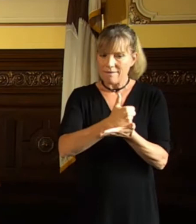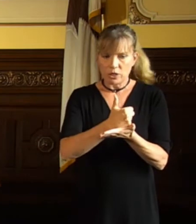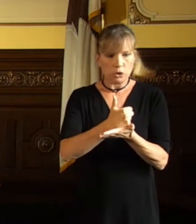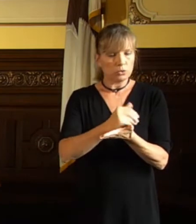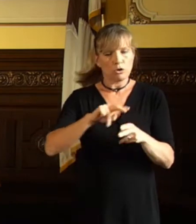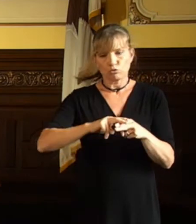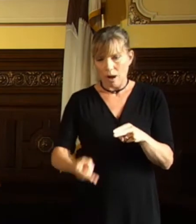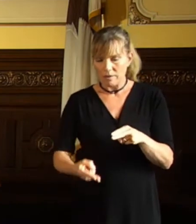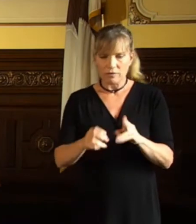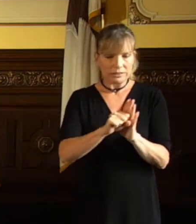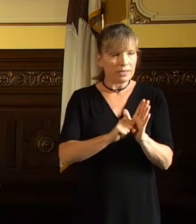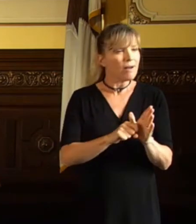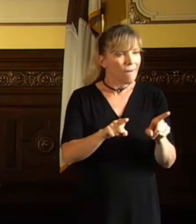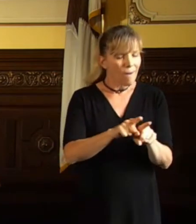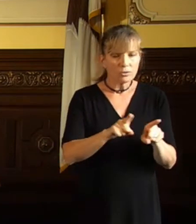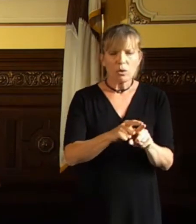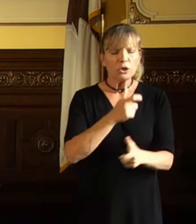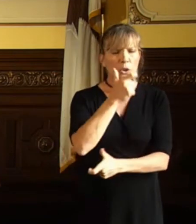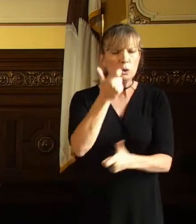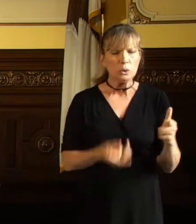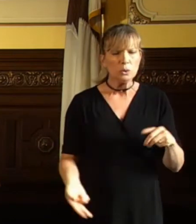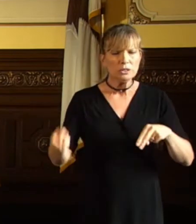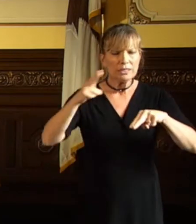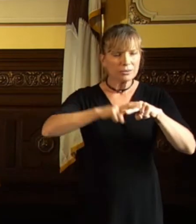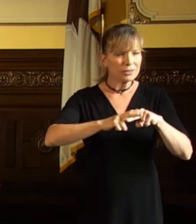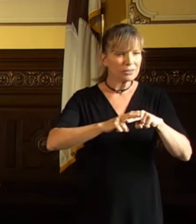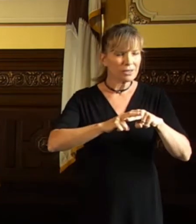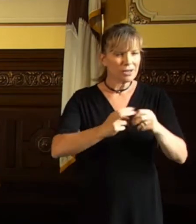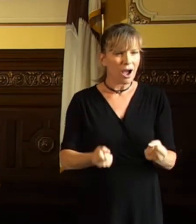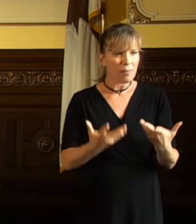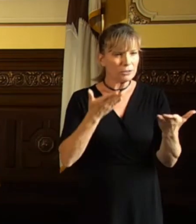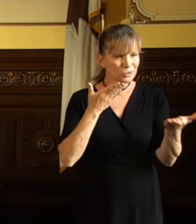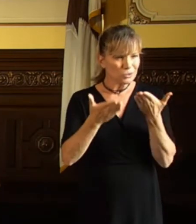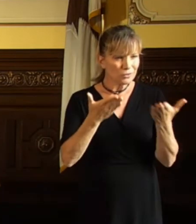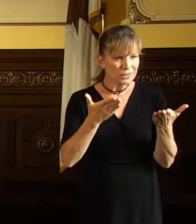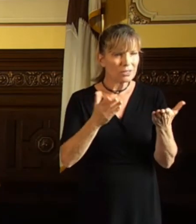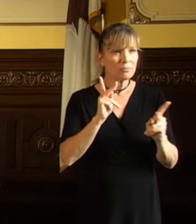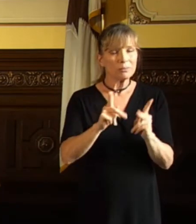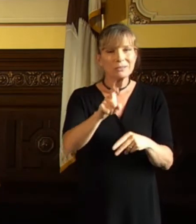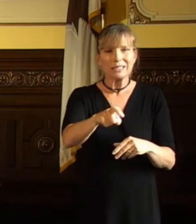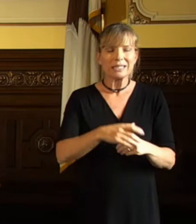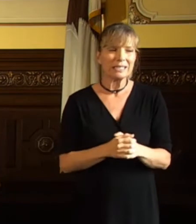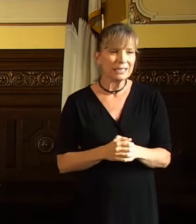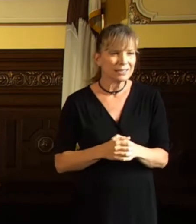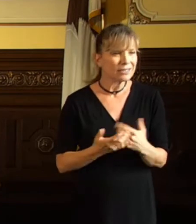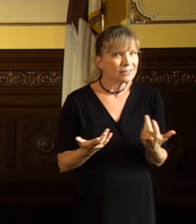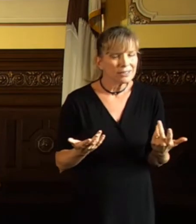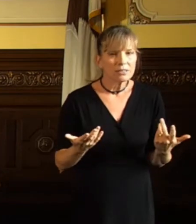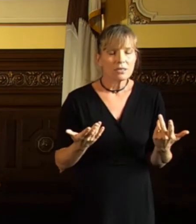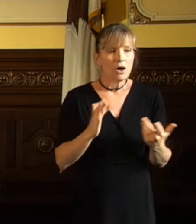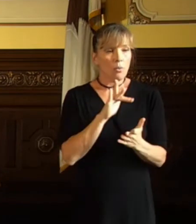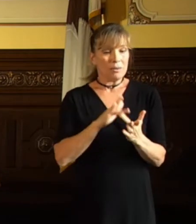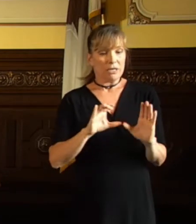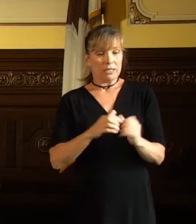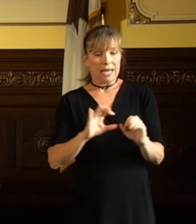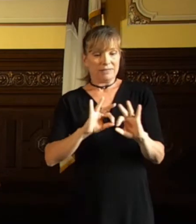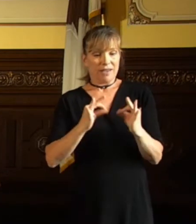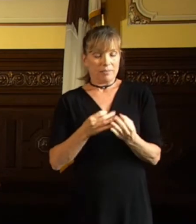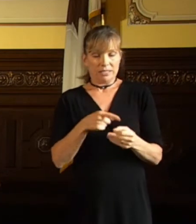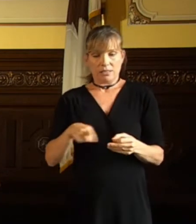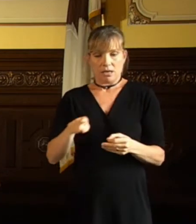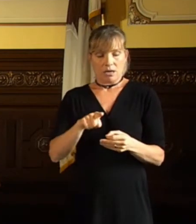for the state. You also have a massive increase in the amount of services that people need. When middle-class